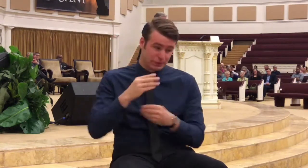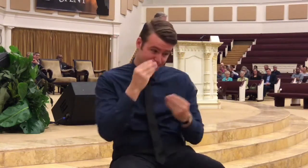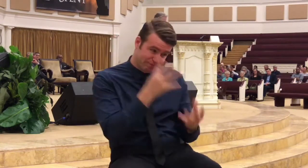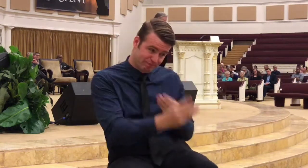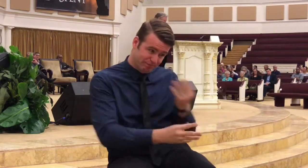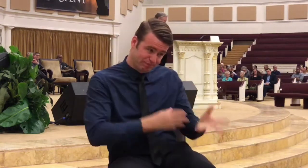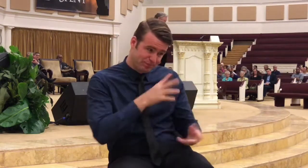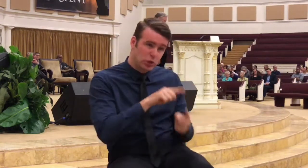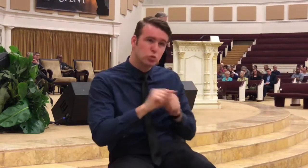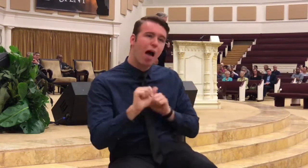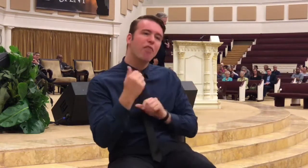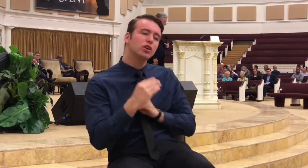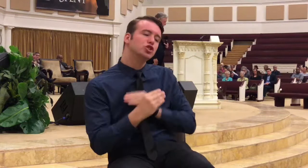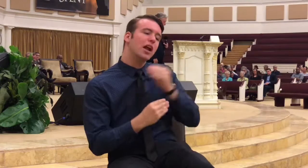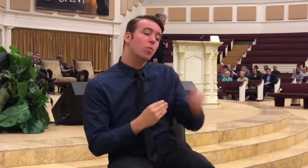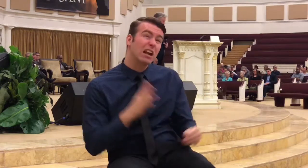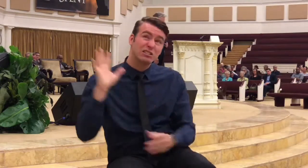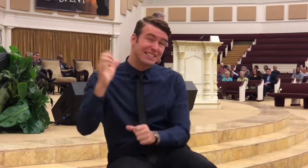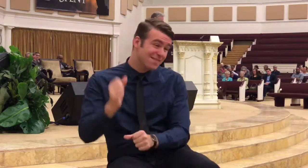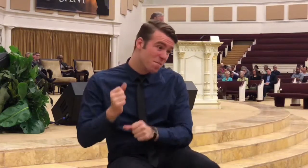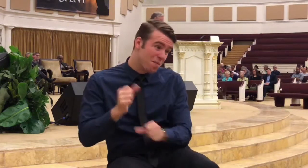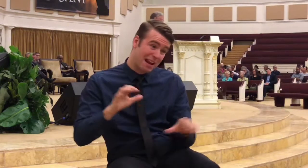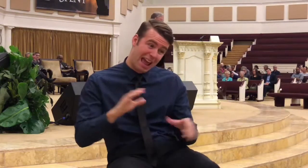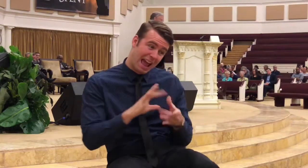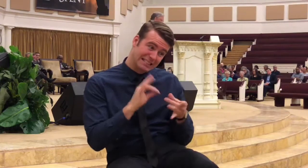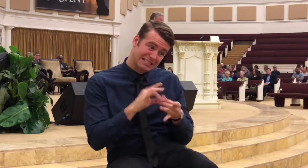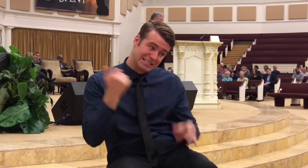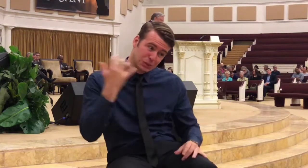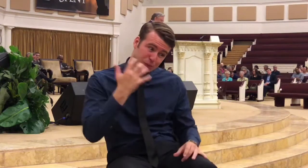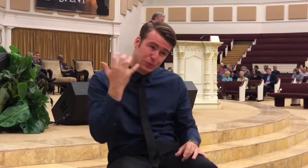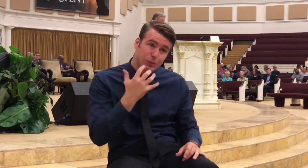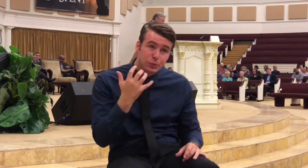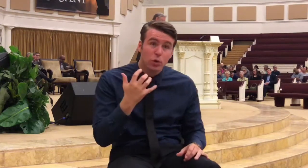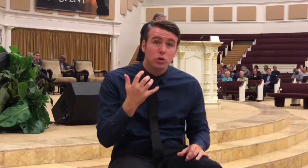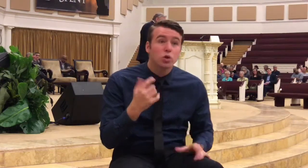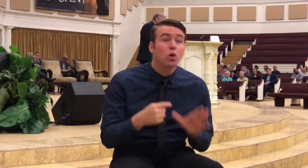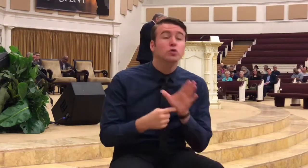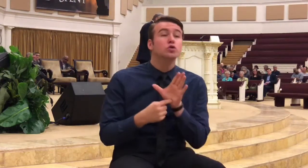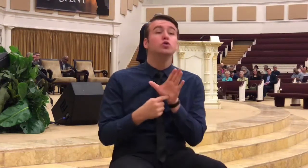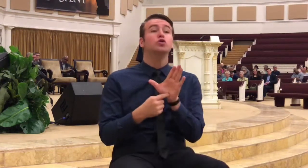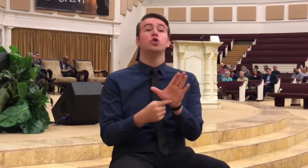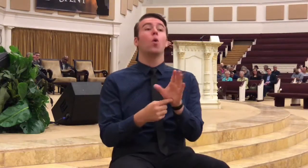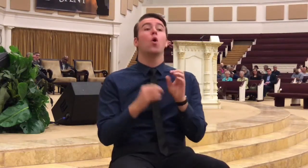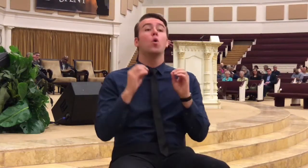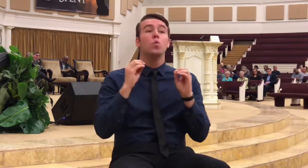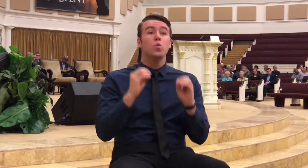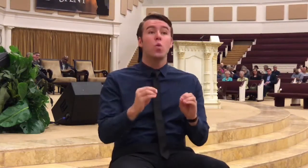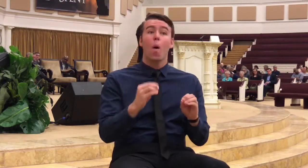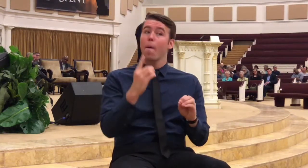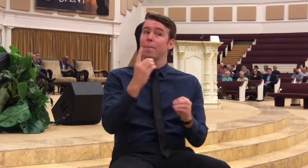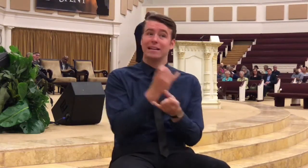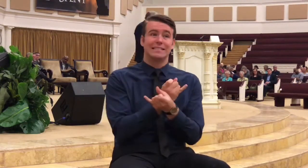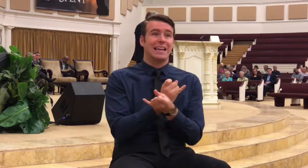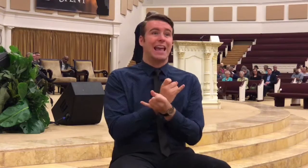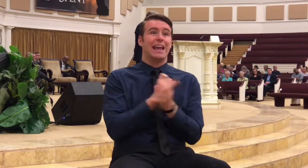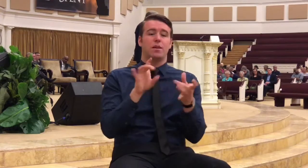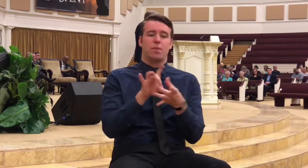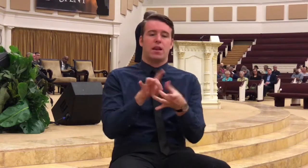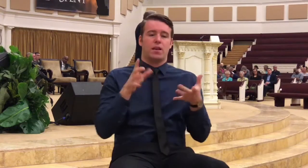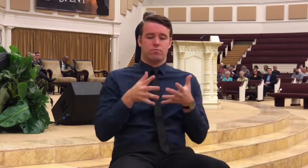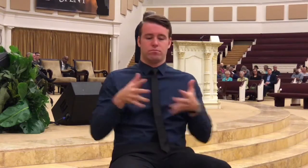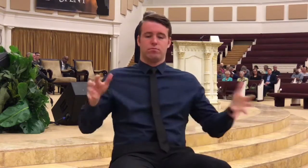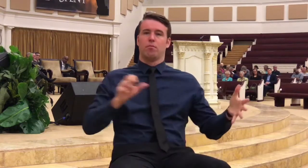declare thy mighty acts, so that nobody lives or acts independently of another. There